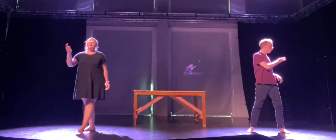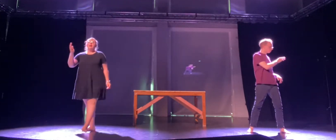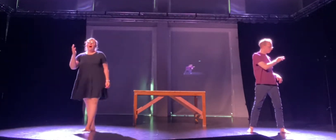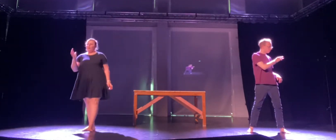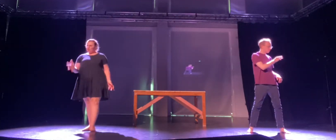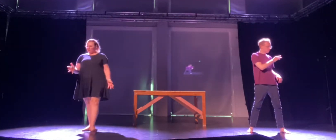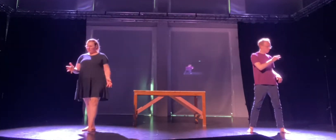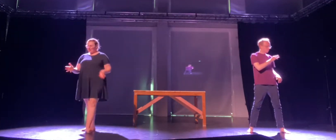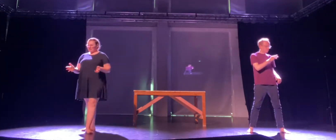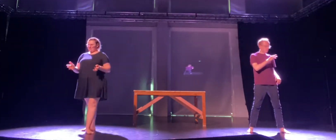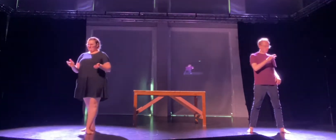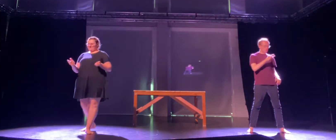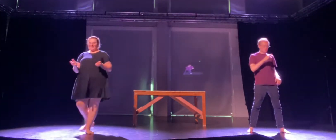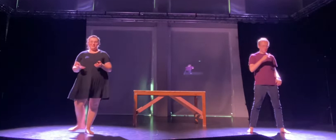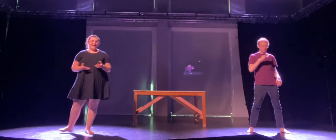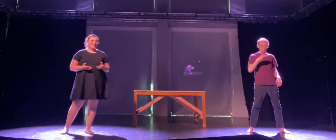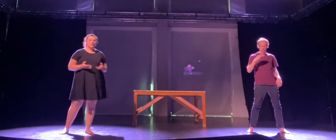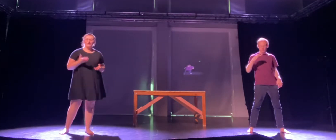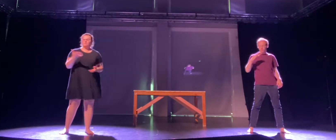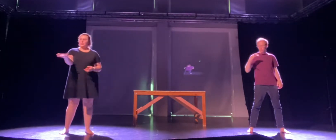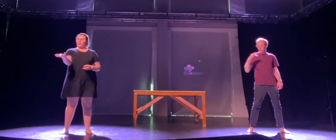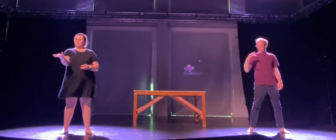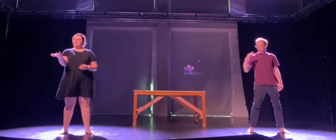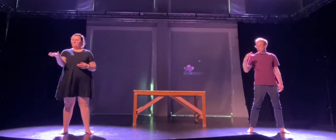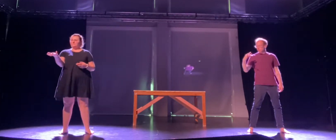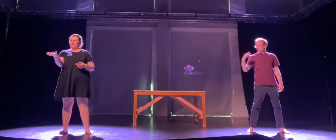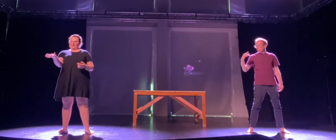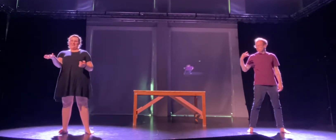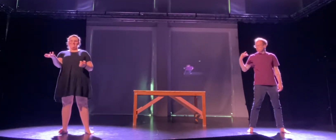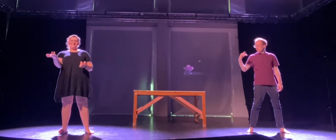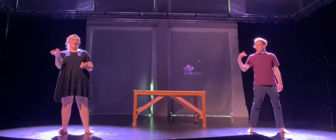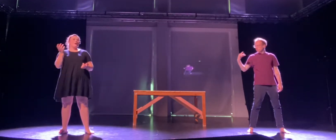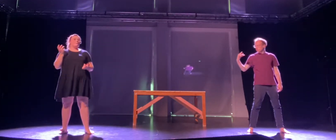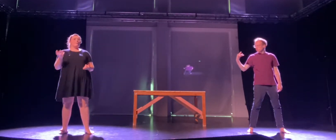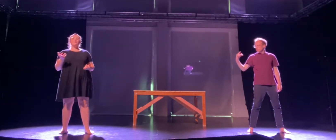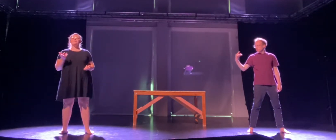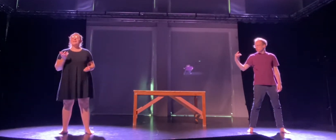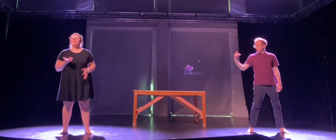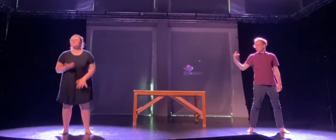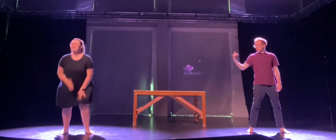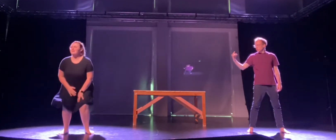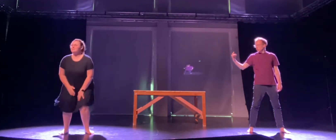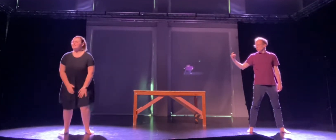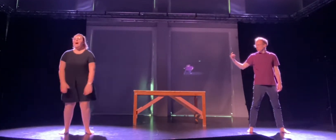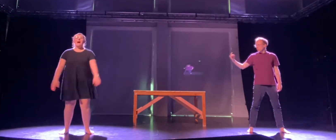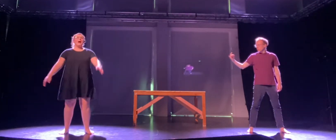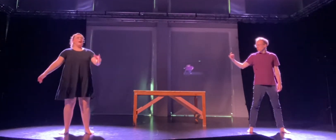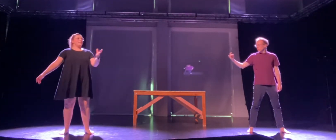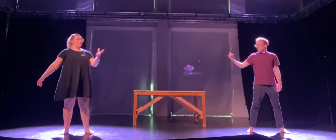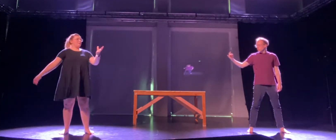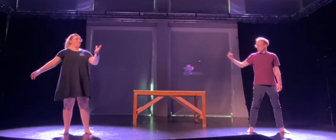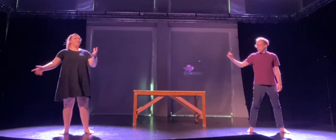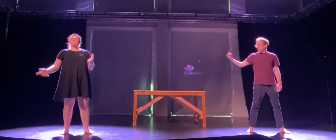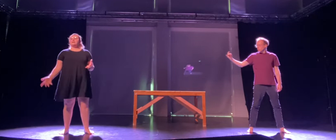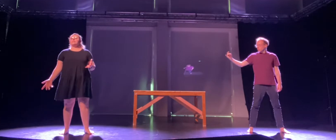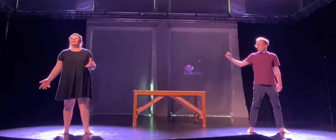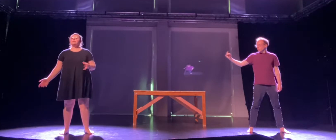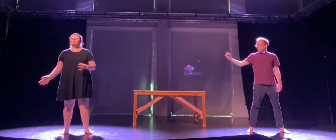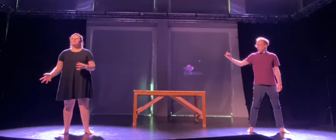I want you to imagine that you have a ball, okay? Balls have mass. The bigger the ball, the bigger the mass. The